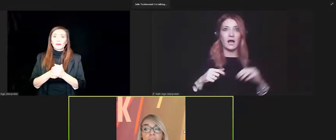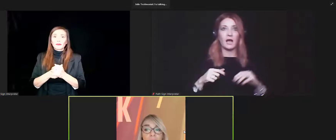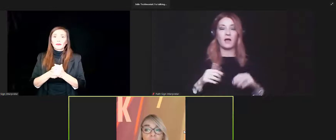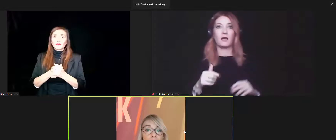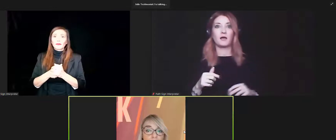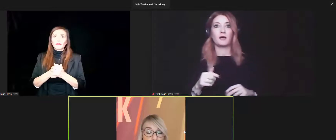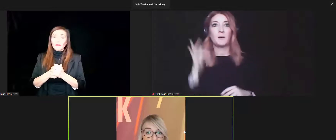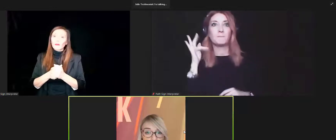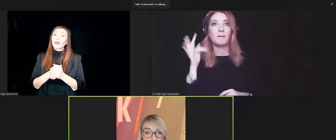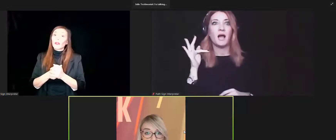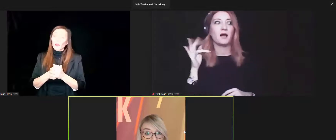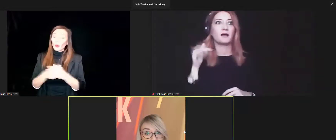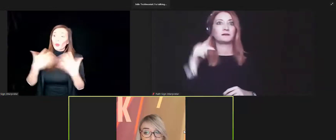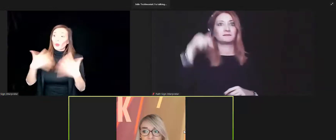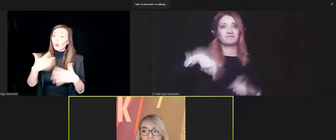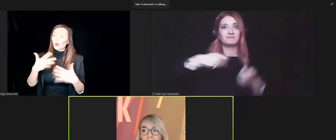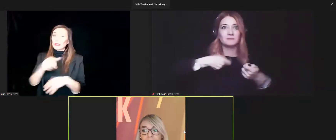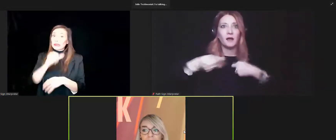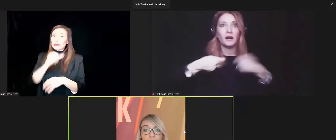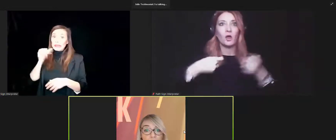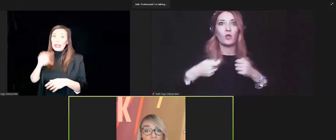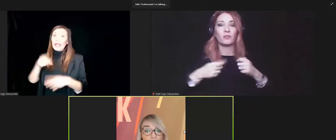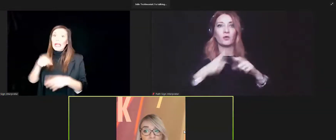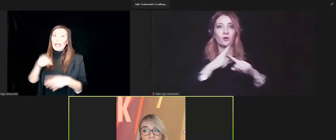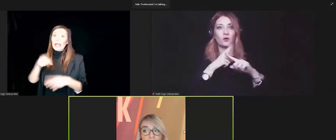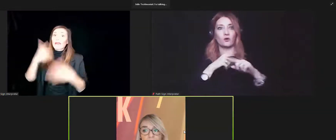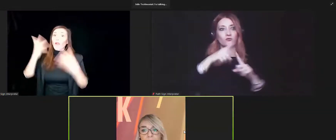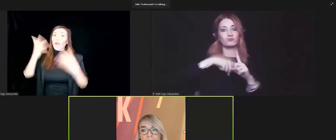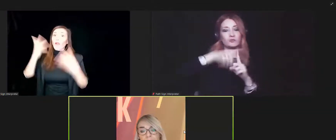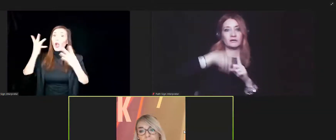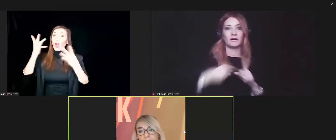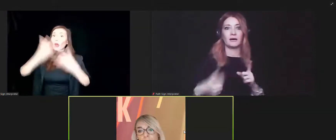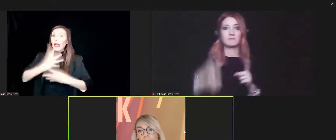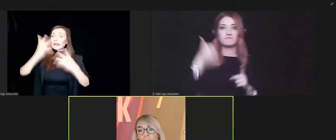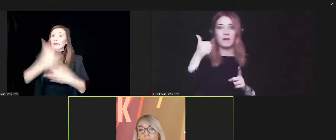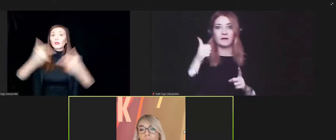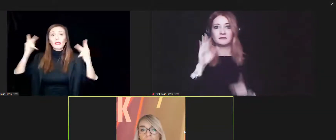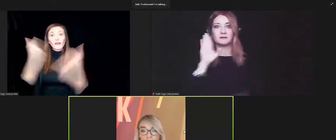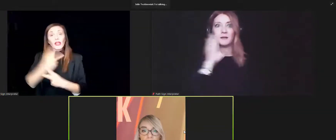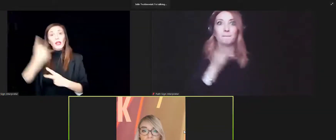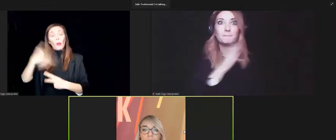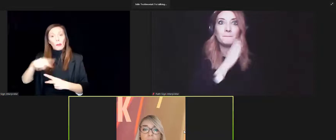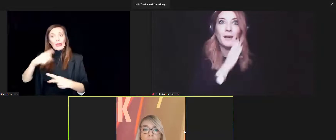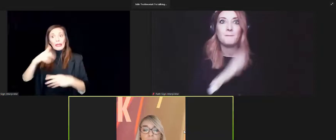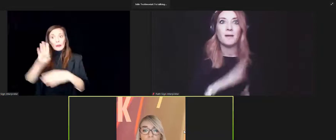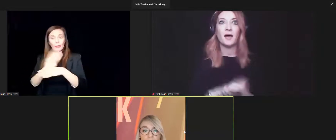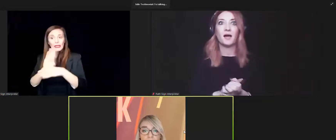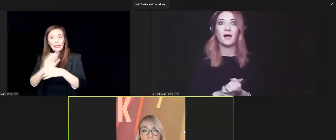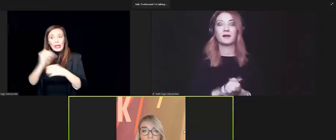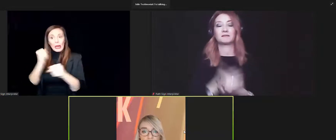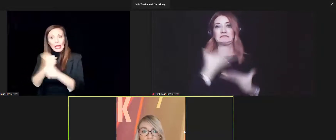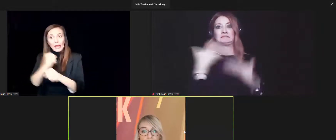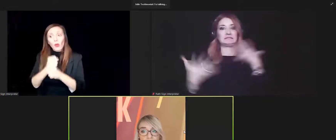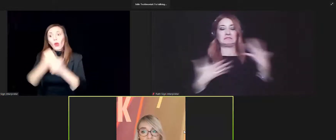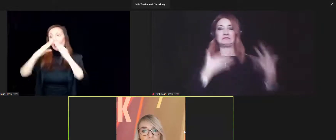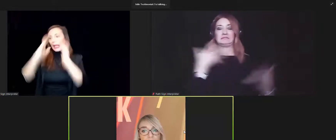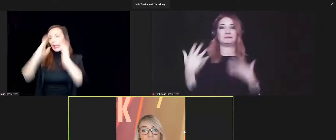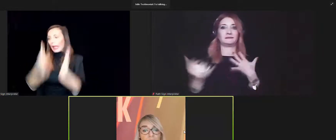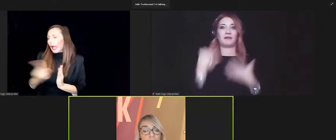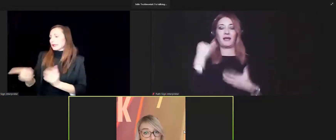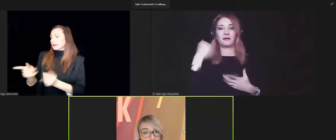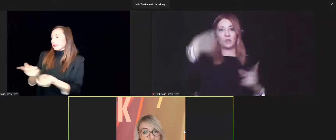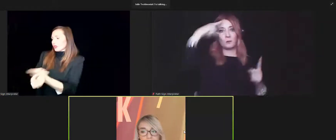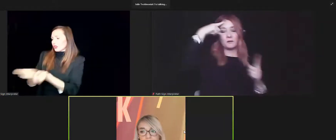with a house to maintain and a social life. To begin, you have to identify